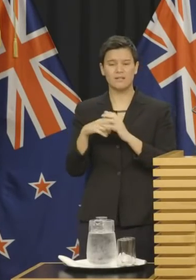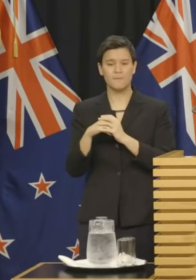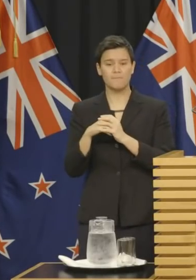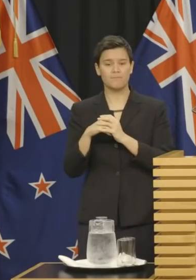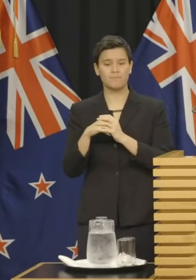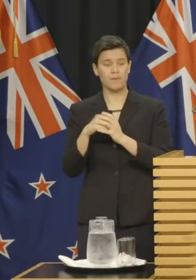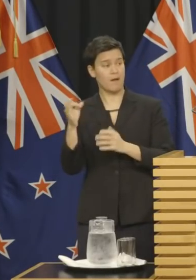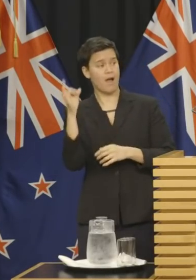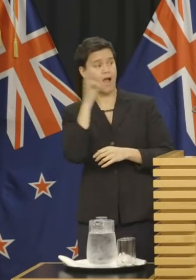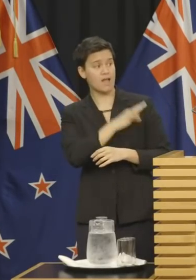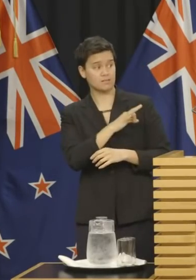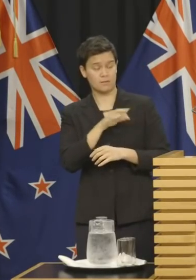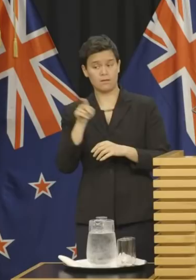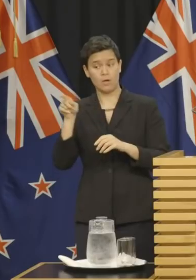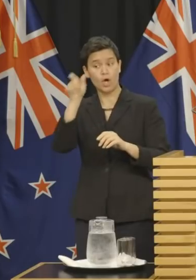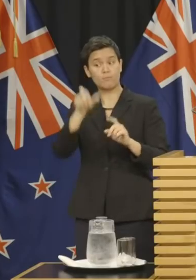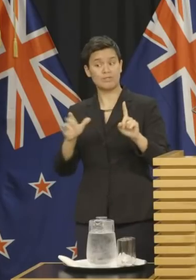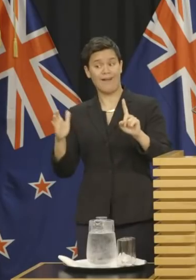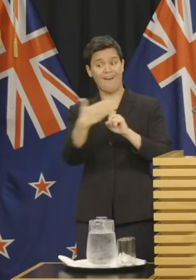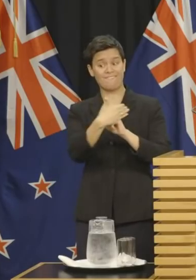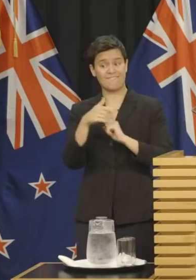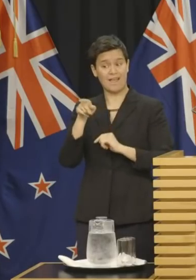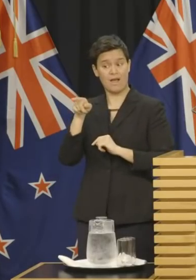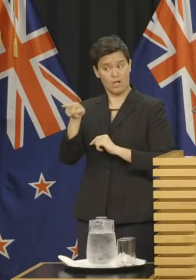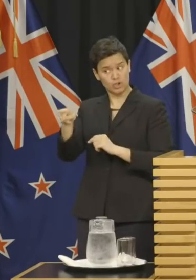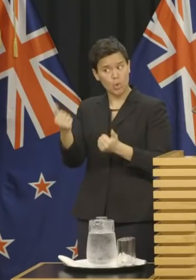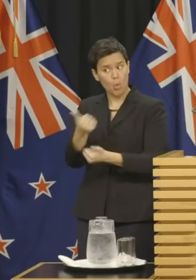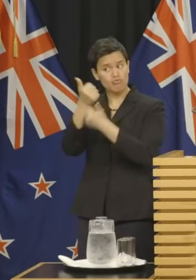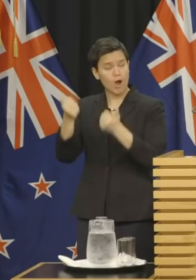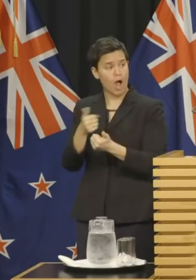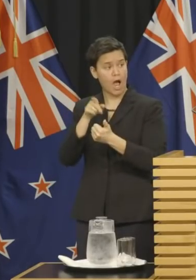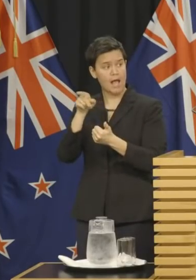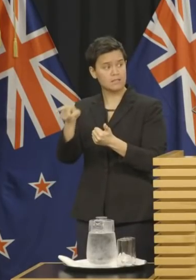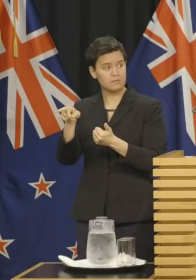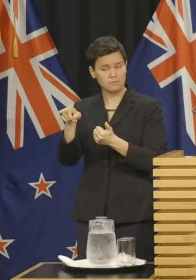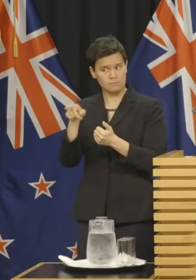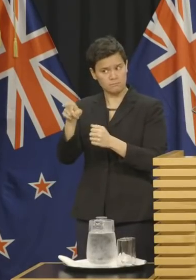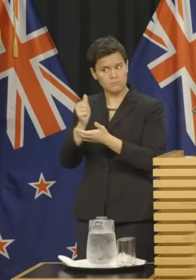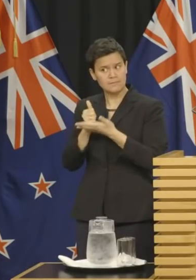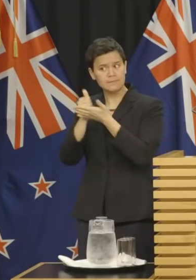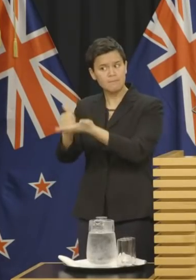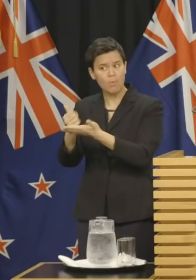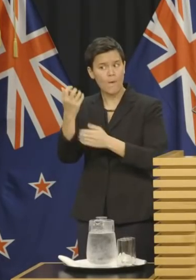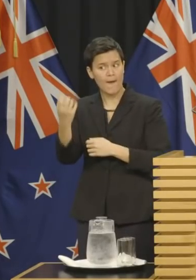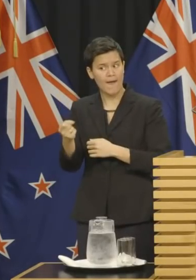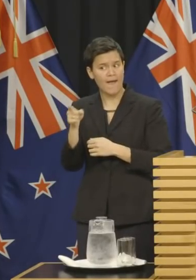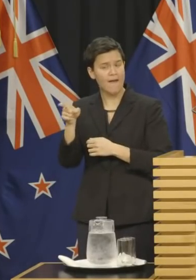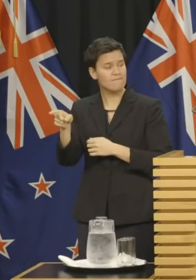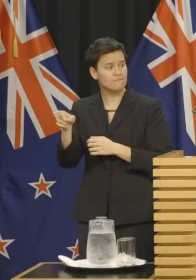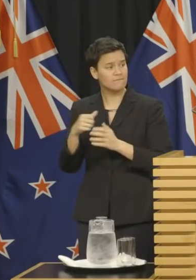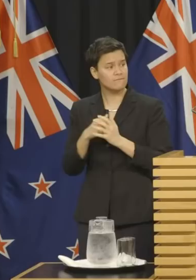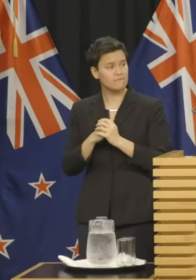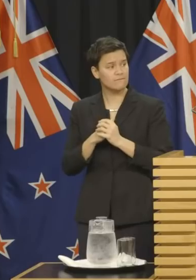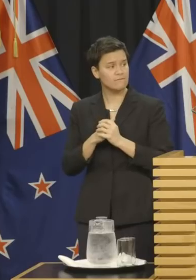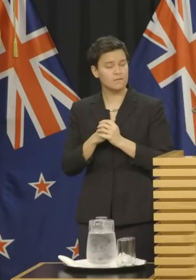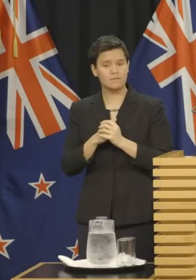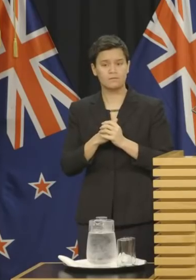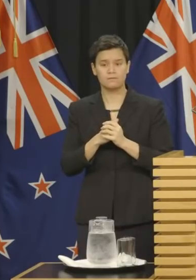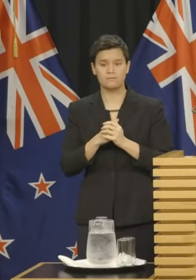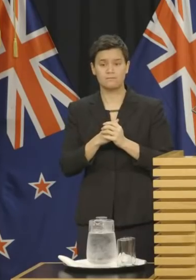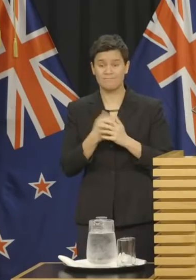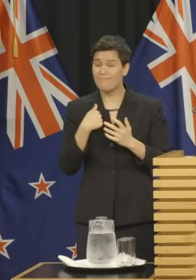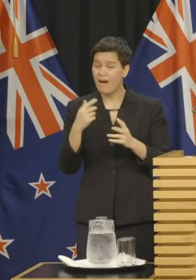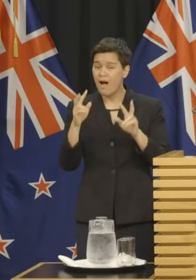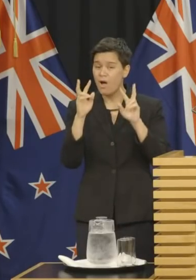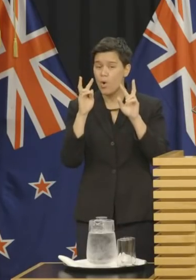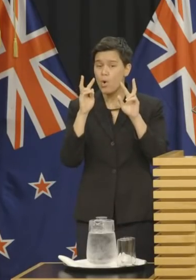involved in this? Is she okay, and will you be reaching out to her to ensure that she has the support that she needs, given that this that would be my